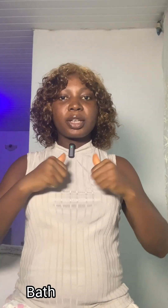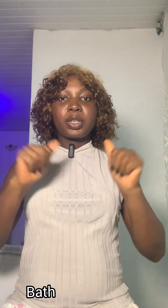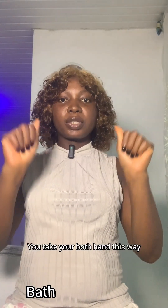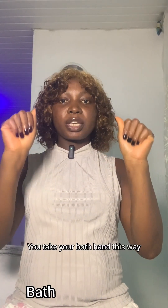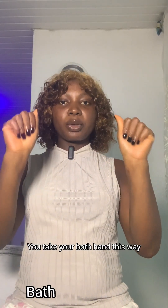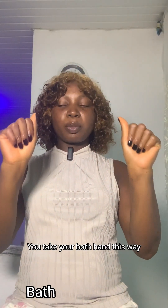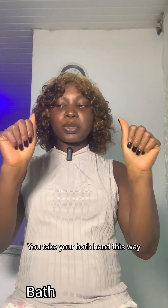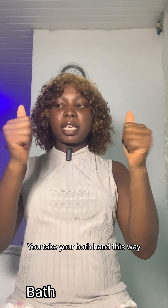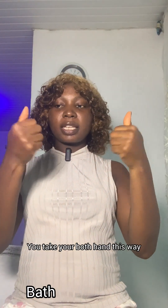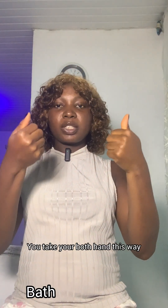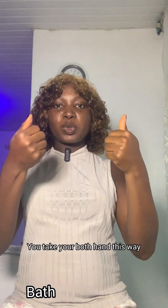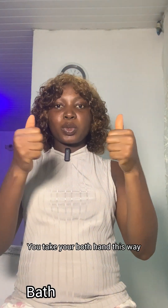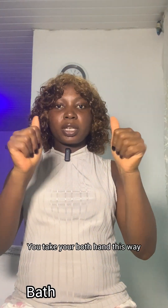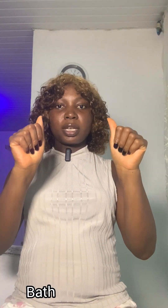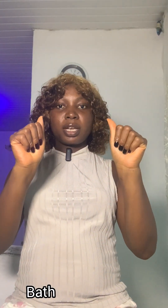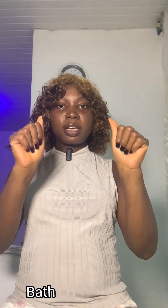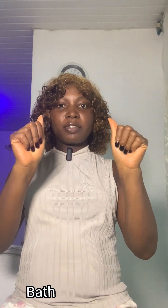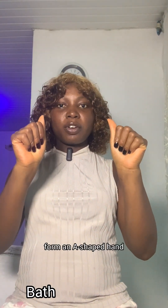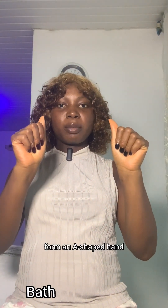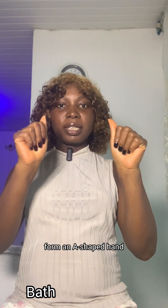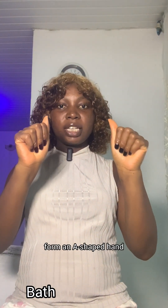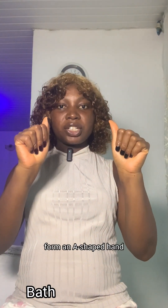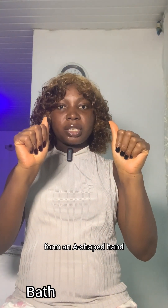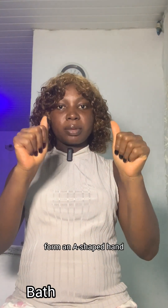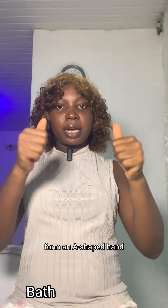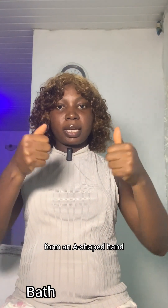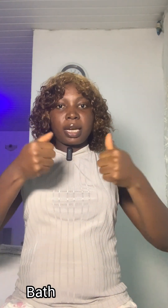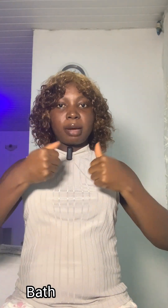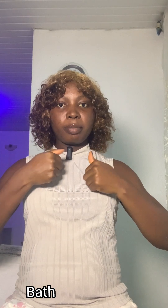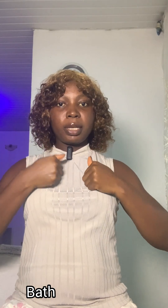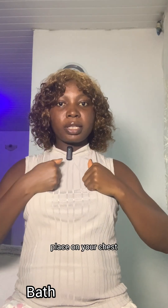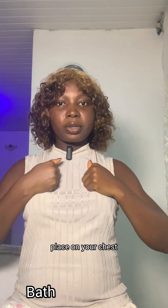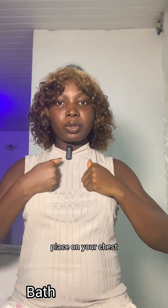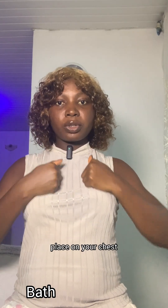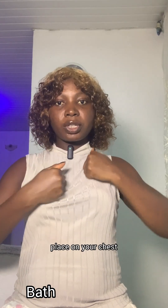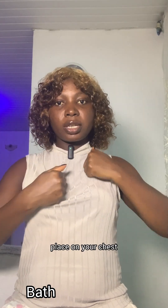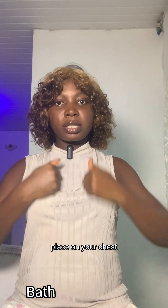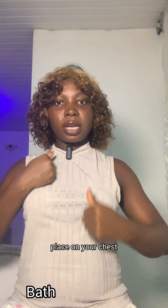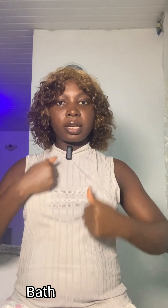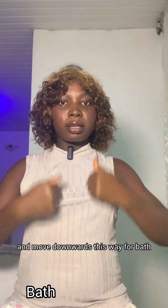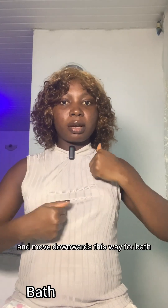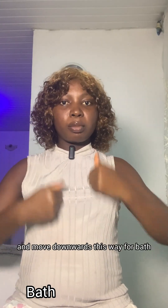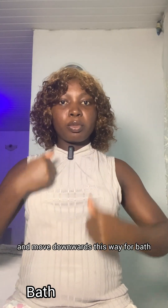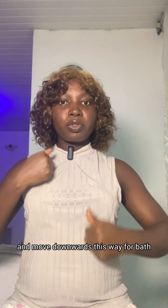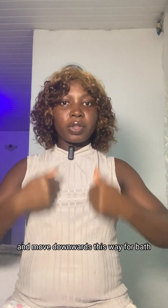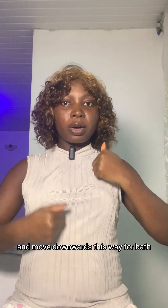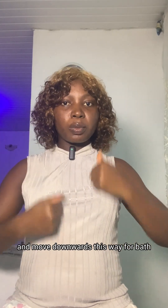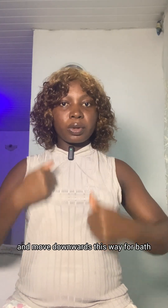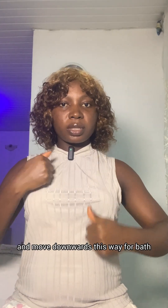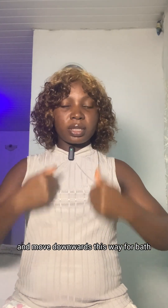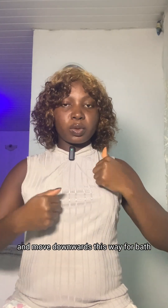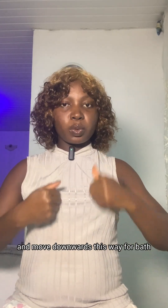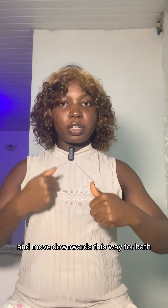You take your both hand this way, form an A-shaped hand, place on your chest and move downwards this way